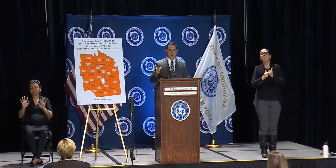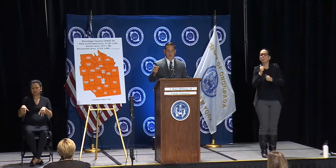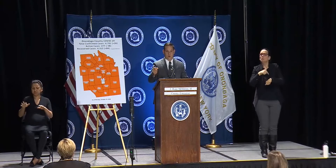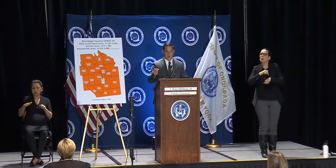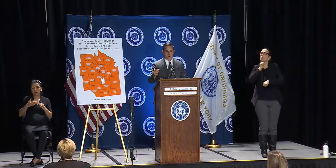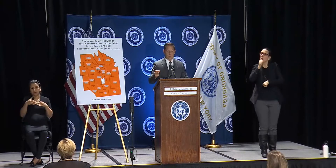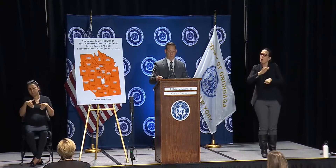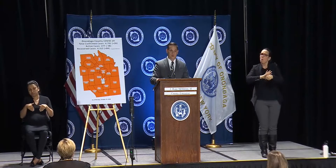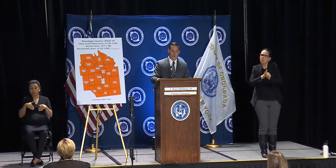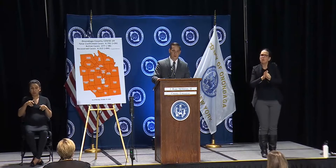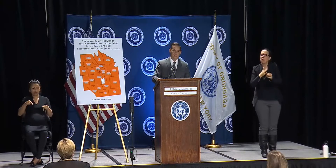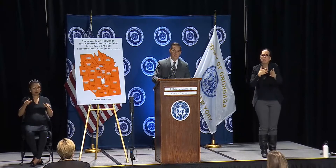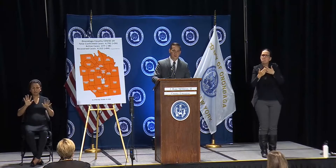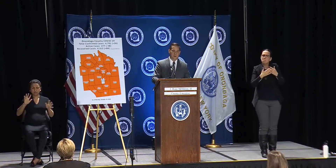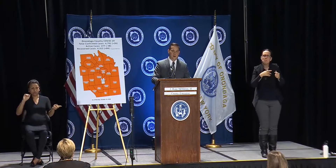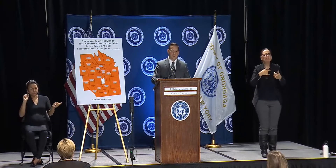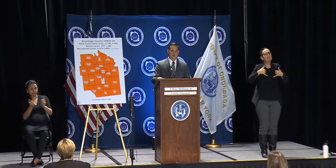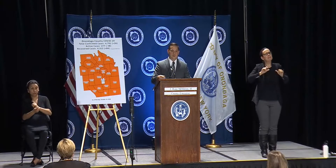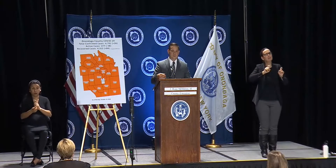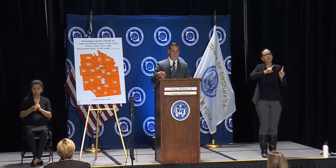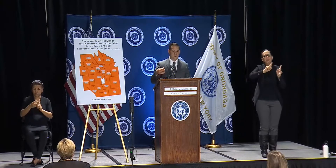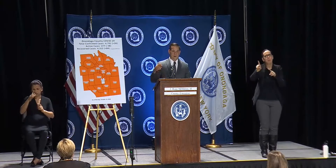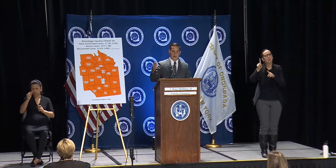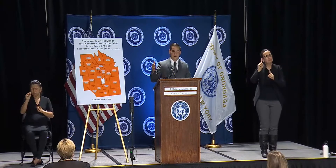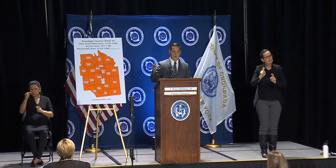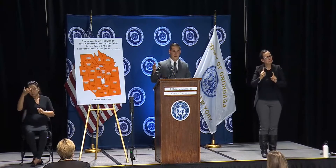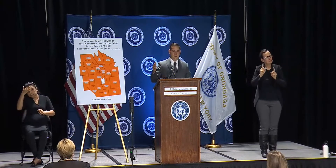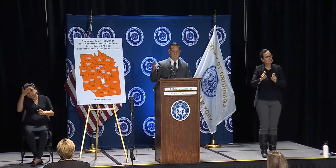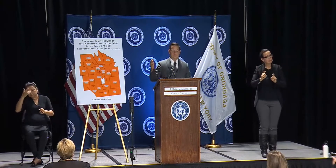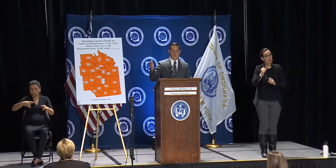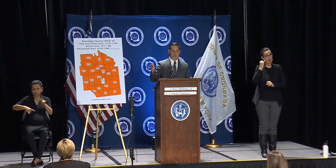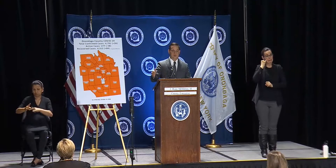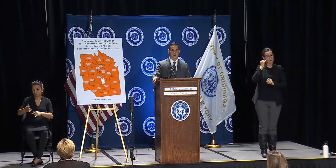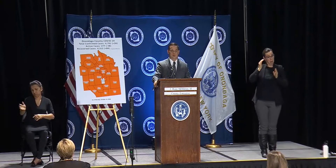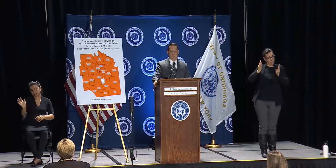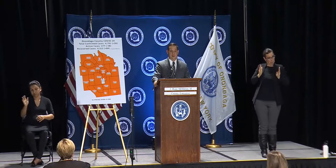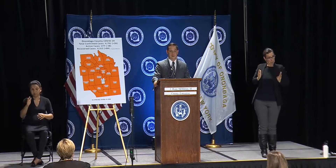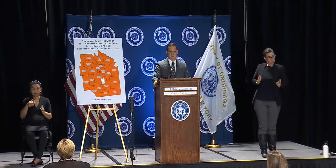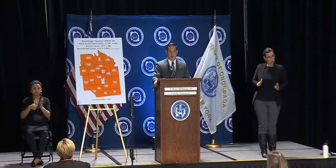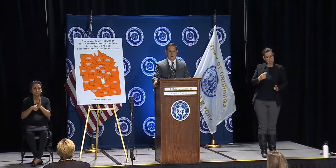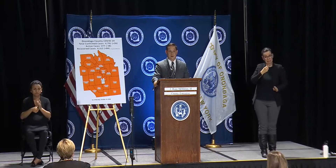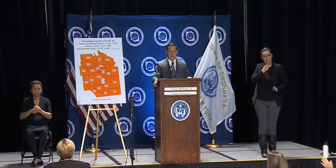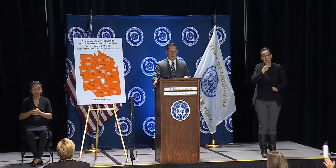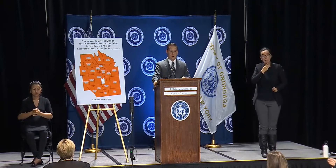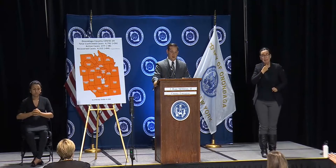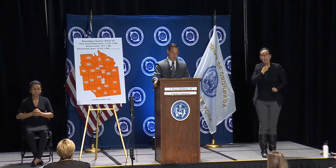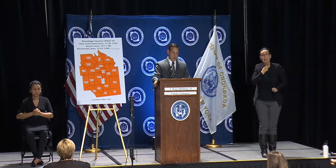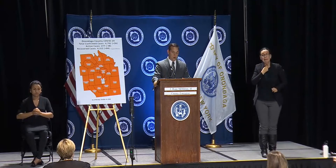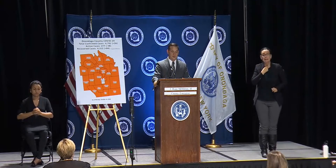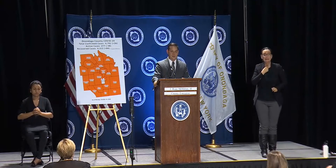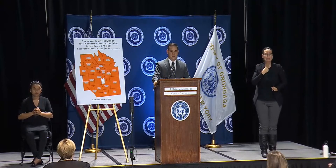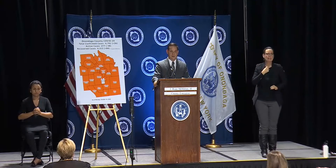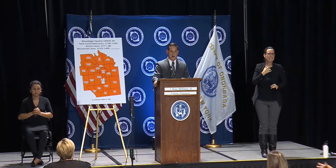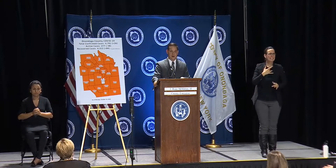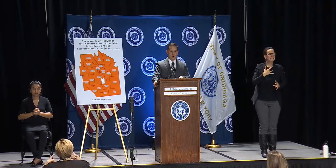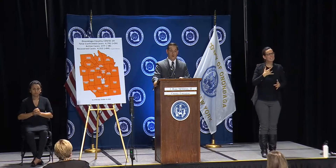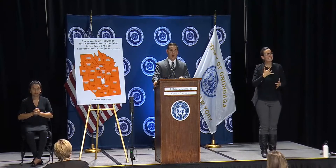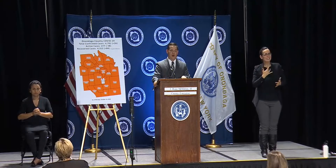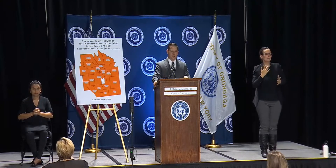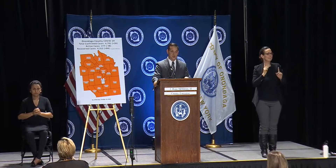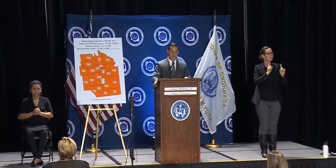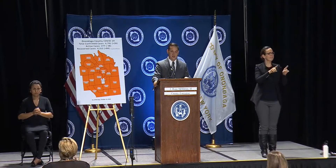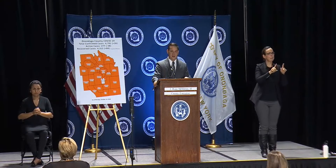COVID. Folks are going into work. They're going out to eat. They're socializing, and then our quarantines then